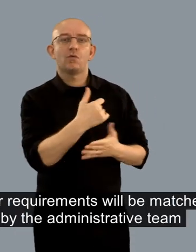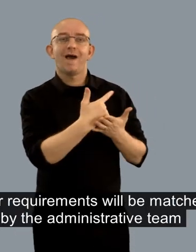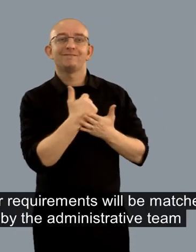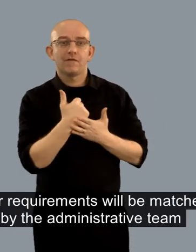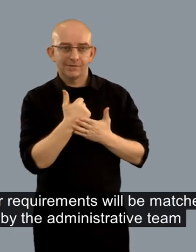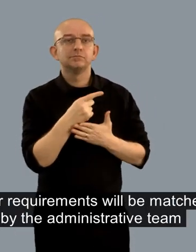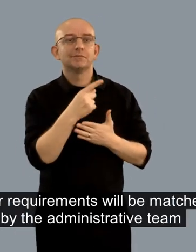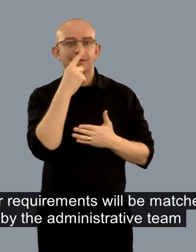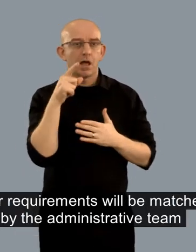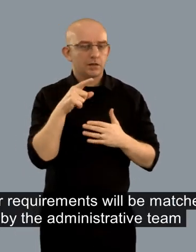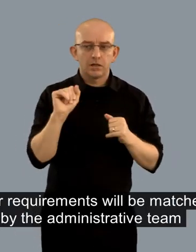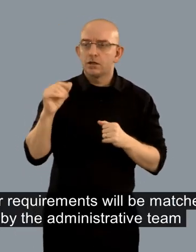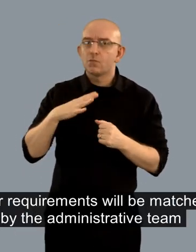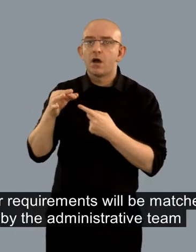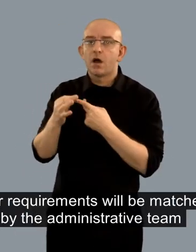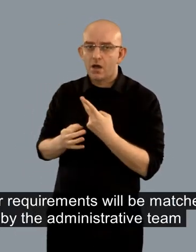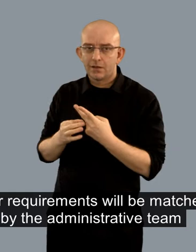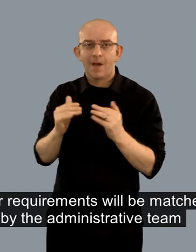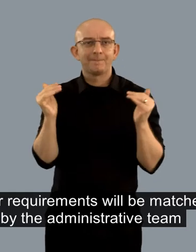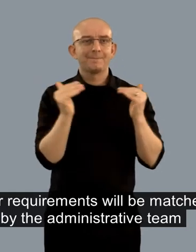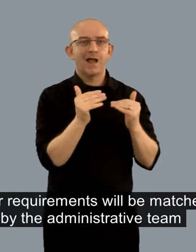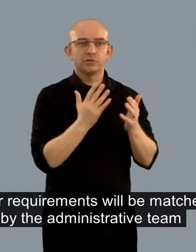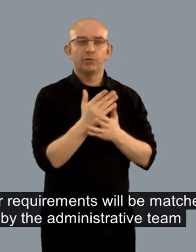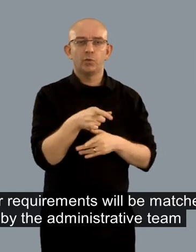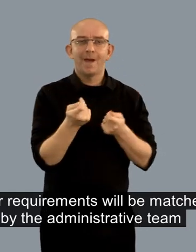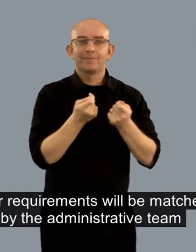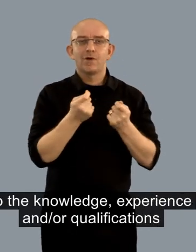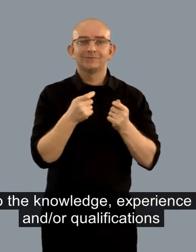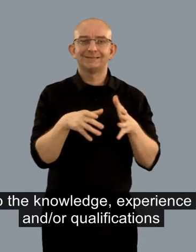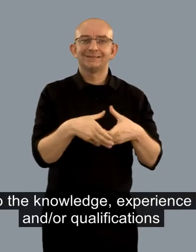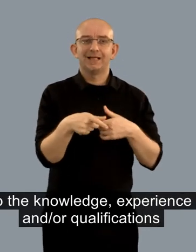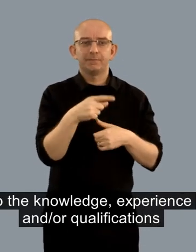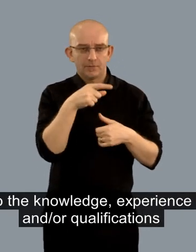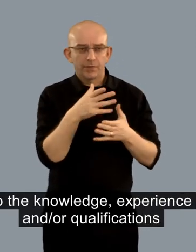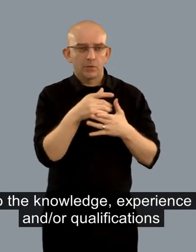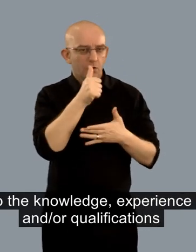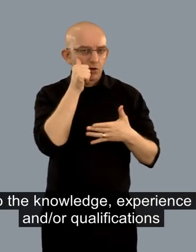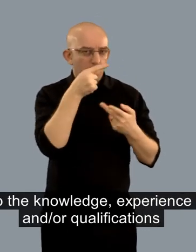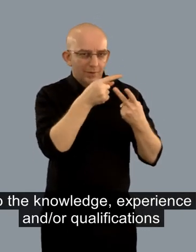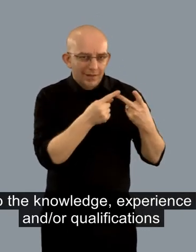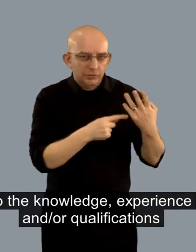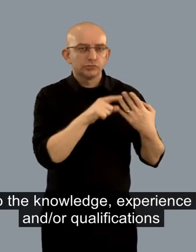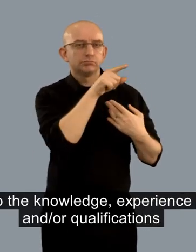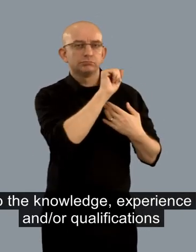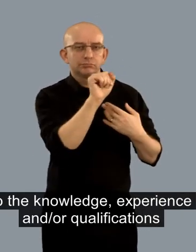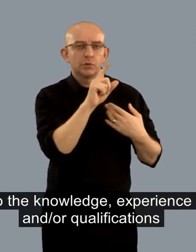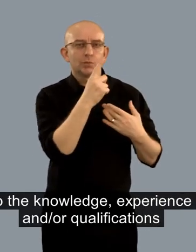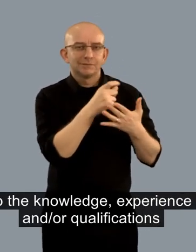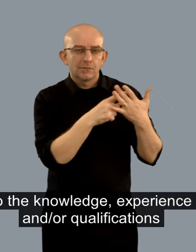their requirements will be matched by the administrative team to the knowledge, experience